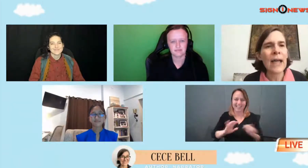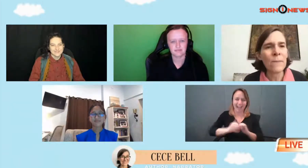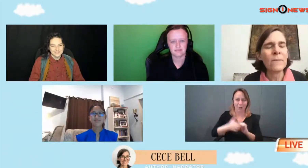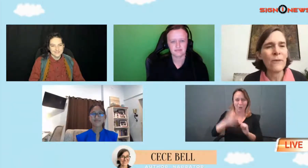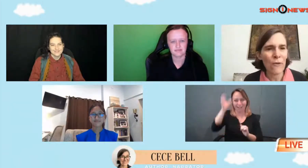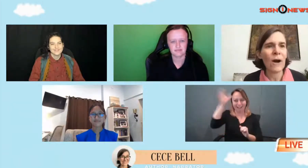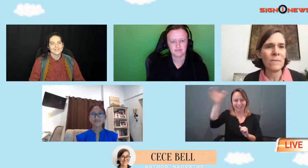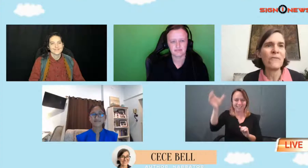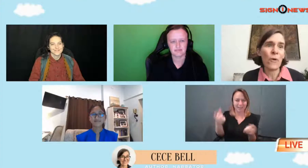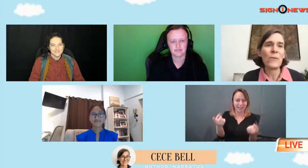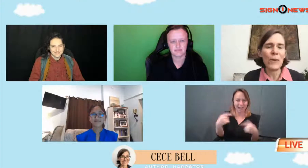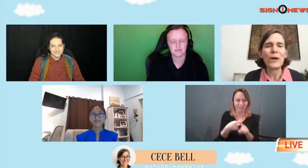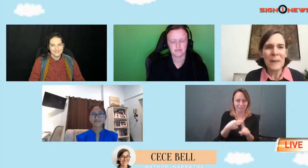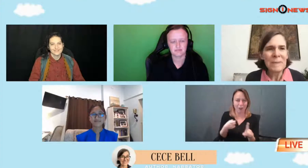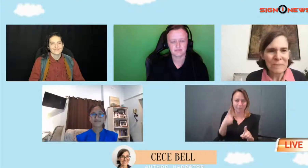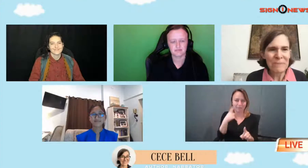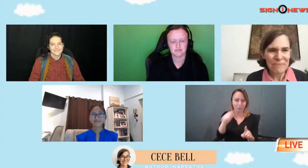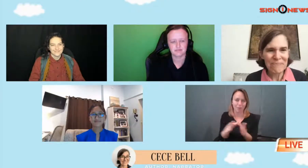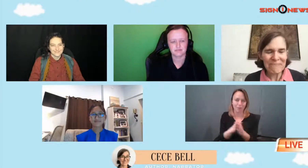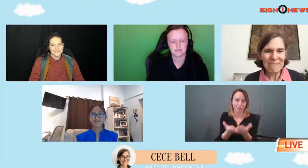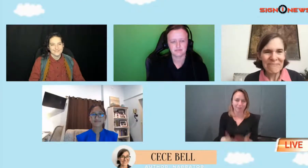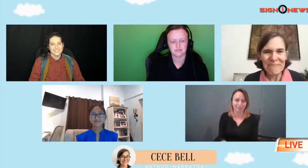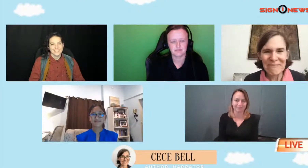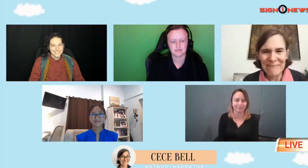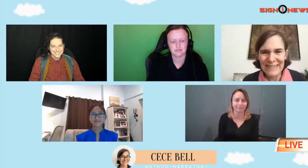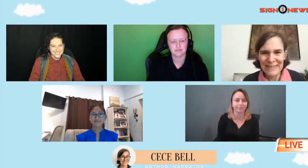idea came from for the book.